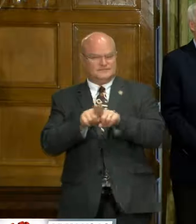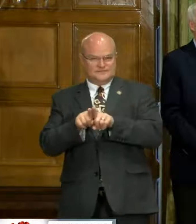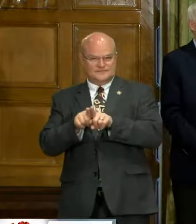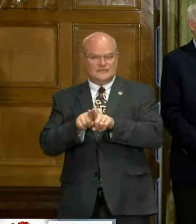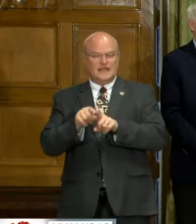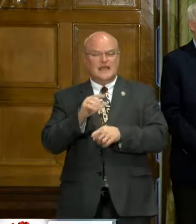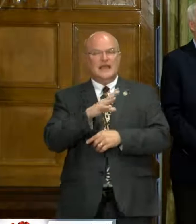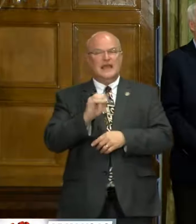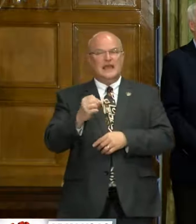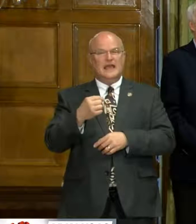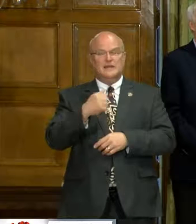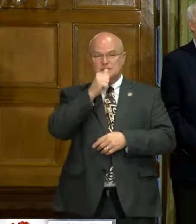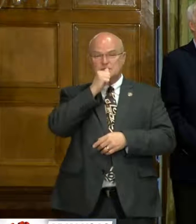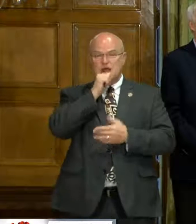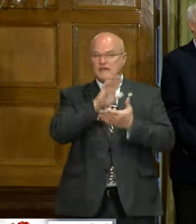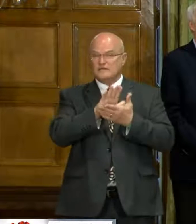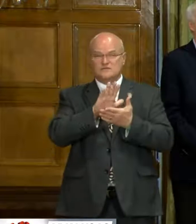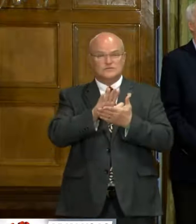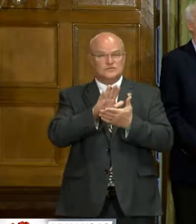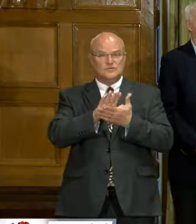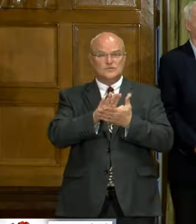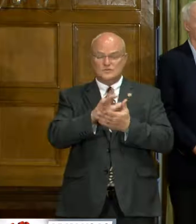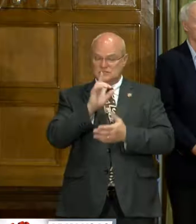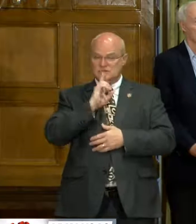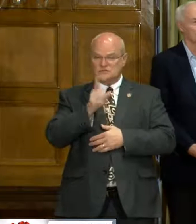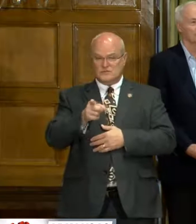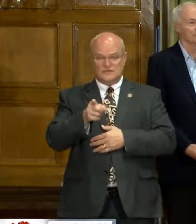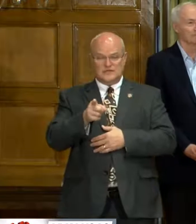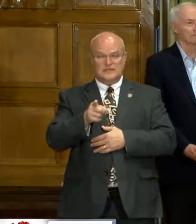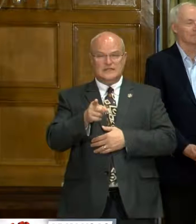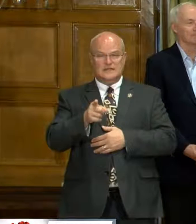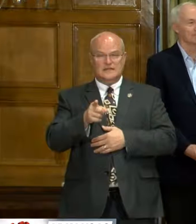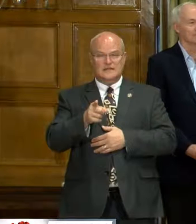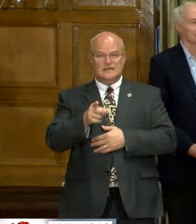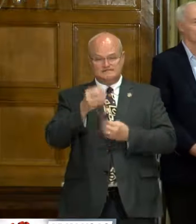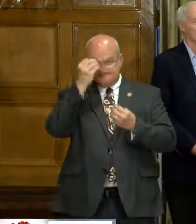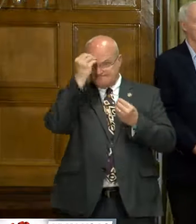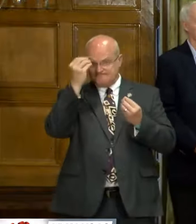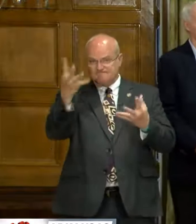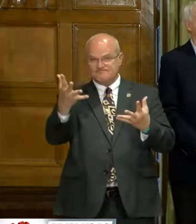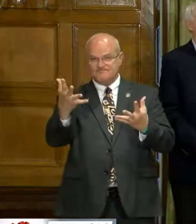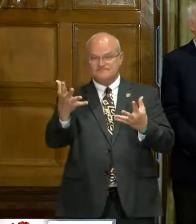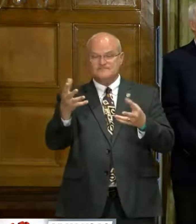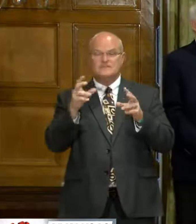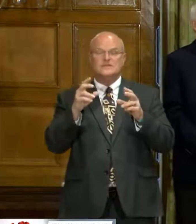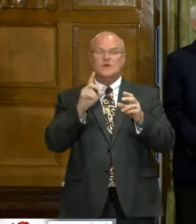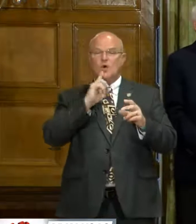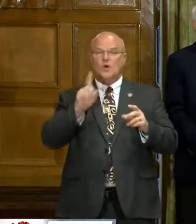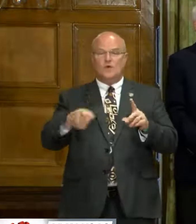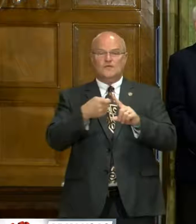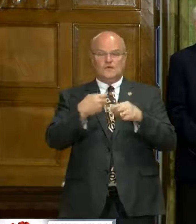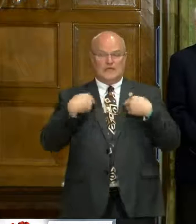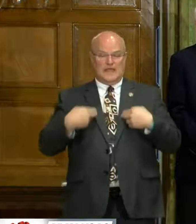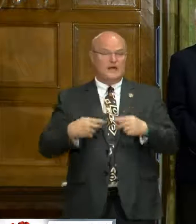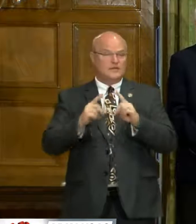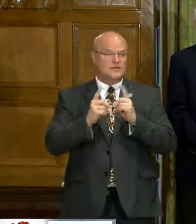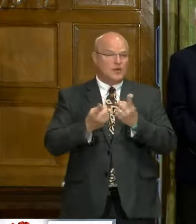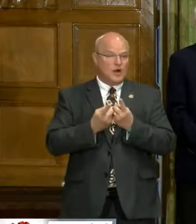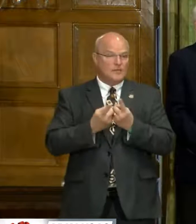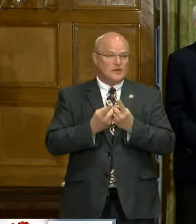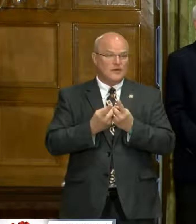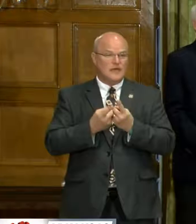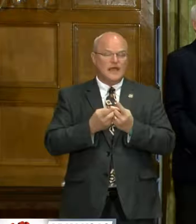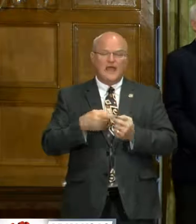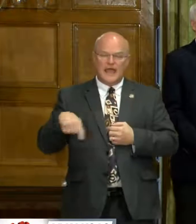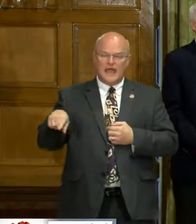category. And our private schools certainly are adhering and subject to the orders from the health department, and they've